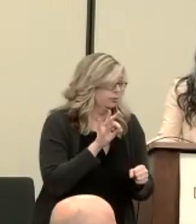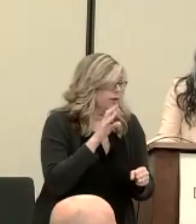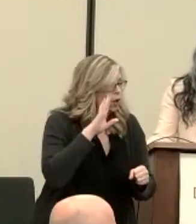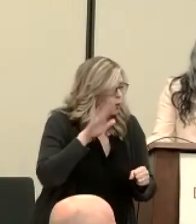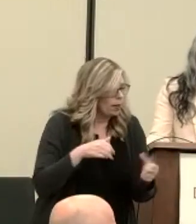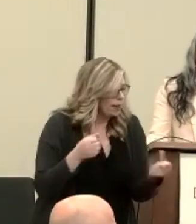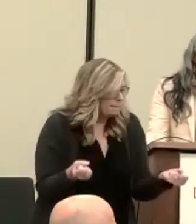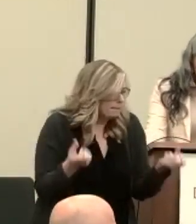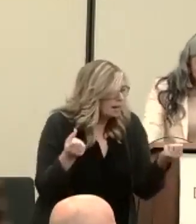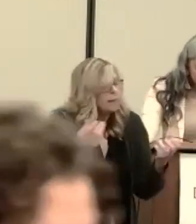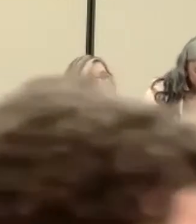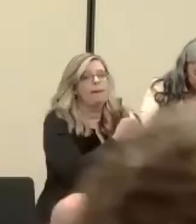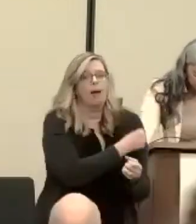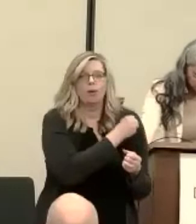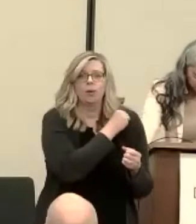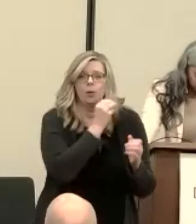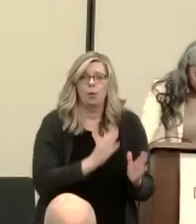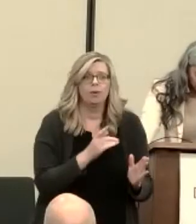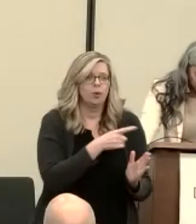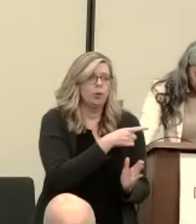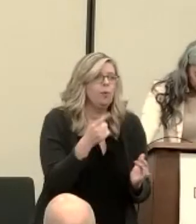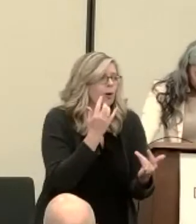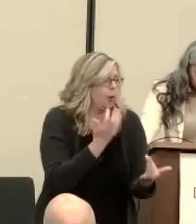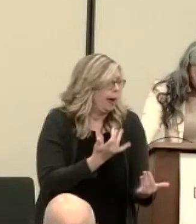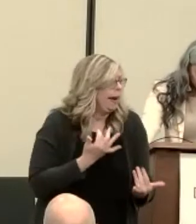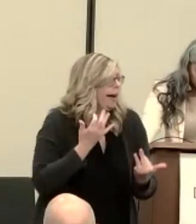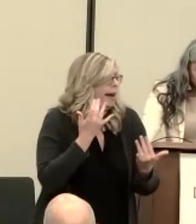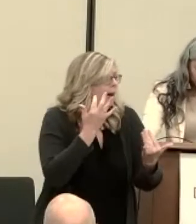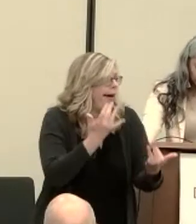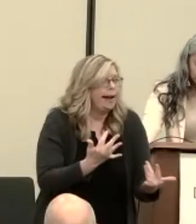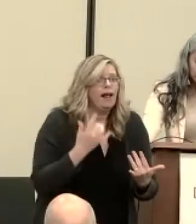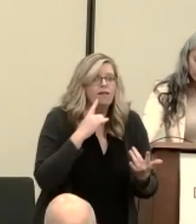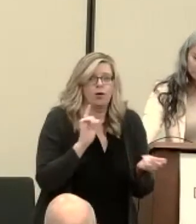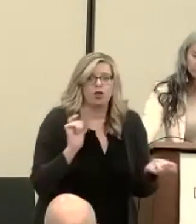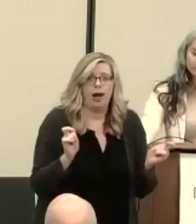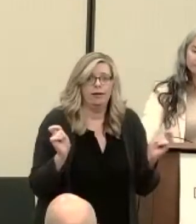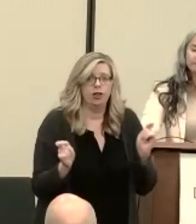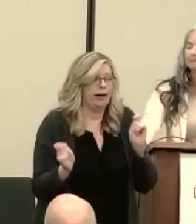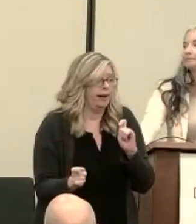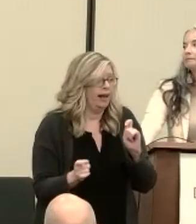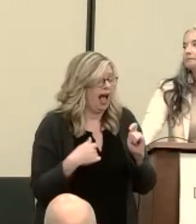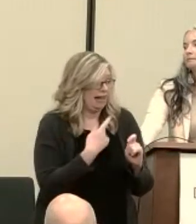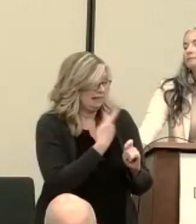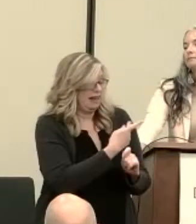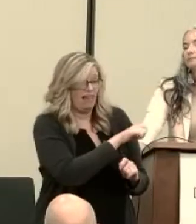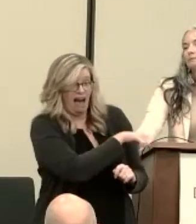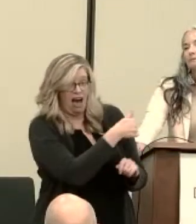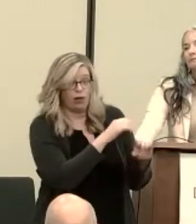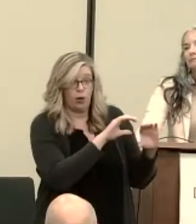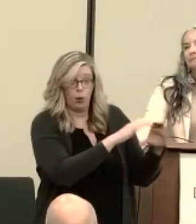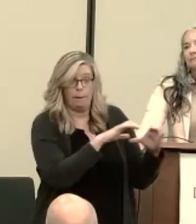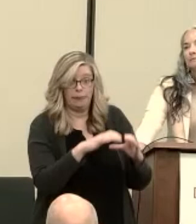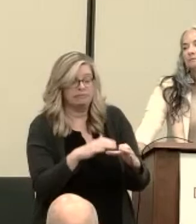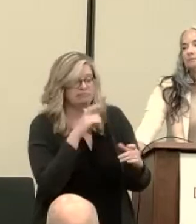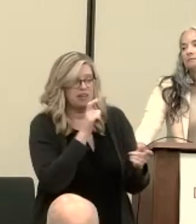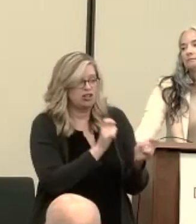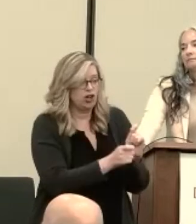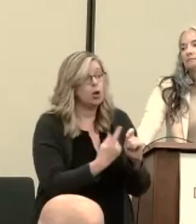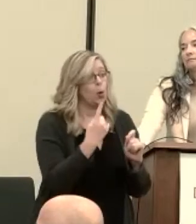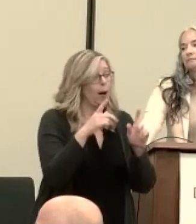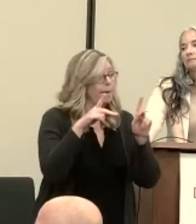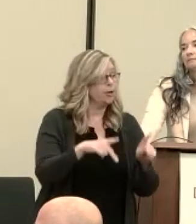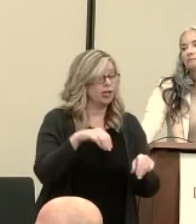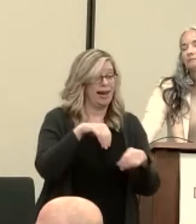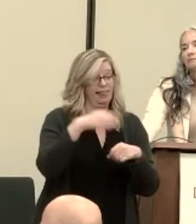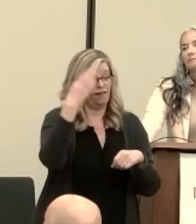Manitobans, you've been waiting for a very long time for change. And I don't see that change from the other parties. There's a gentleman in the front row who